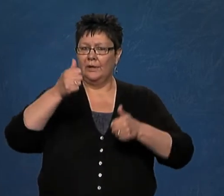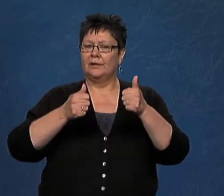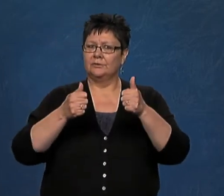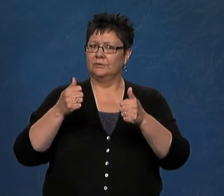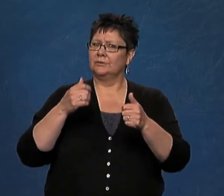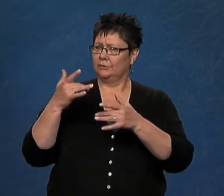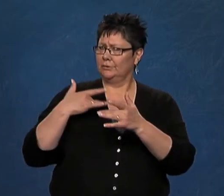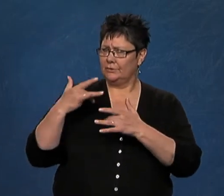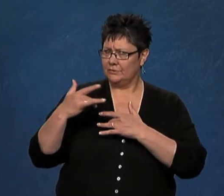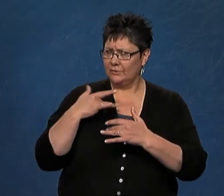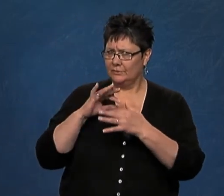proceeding.